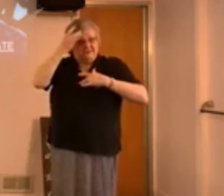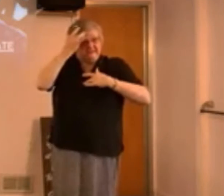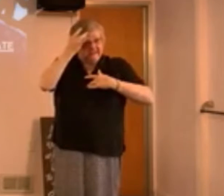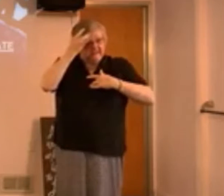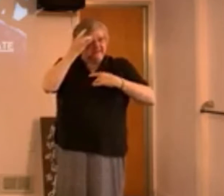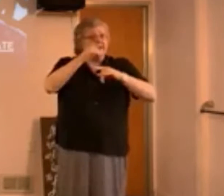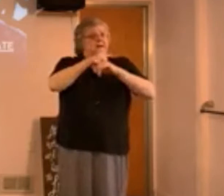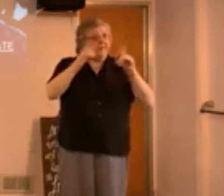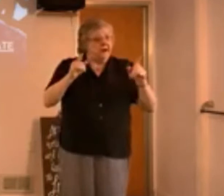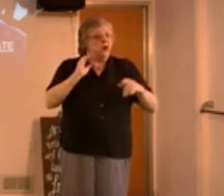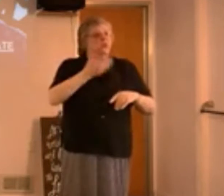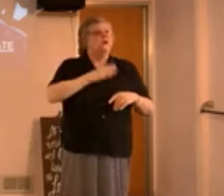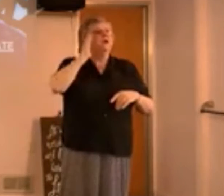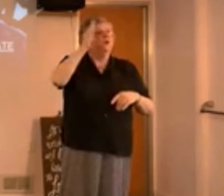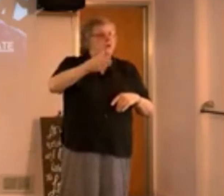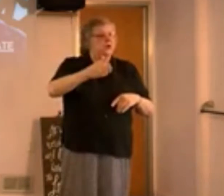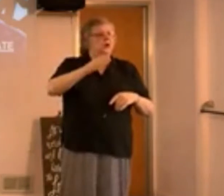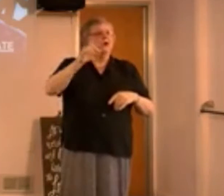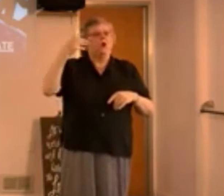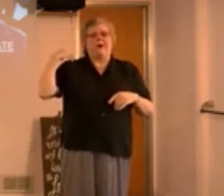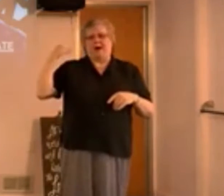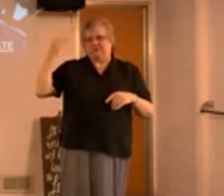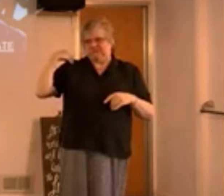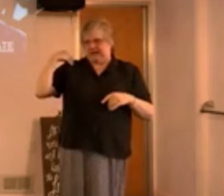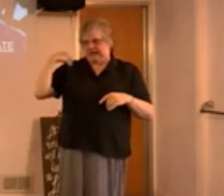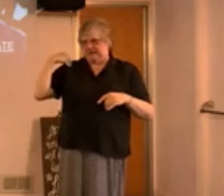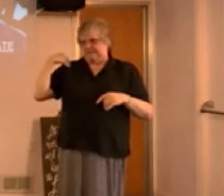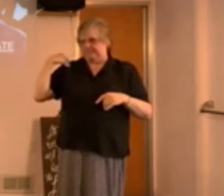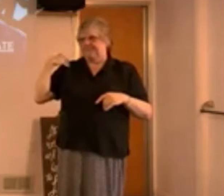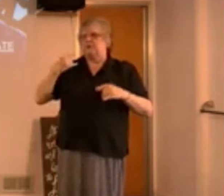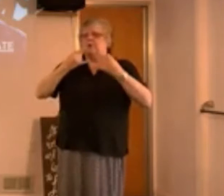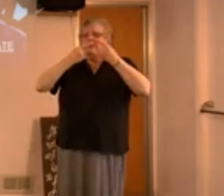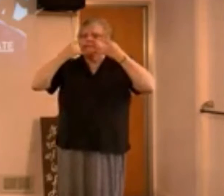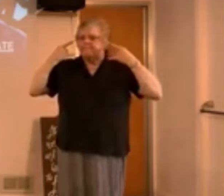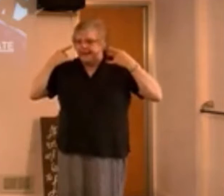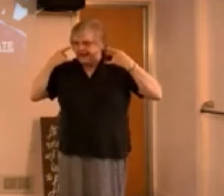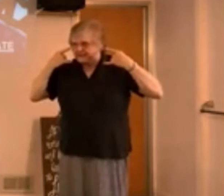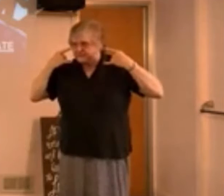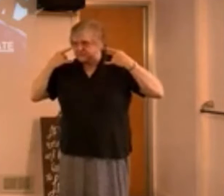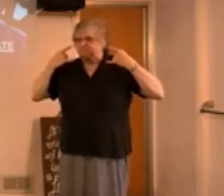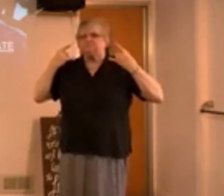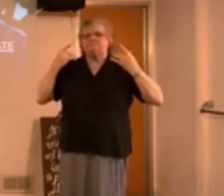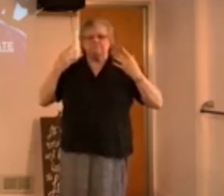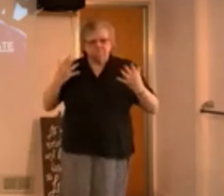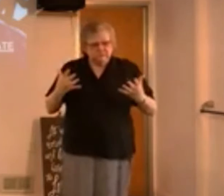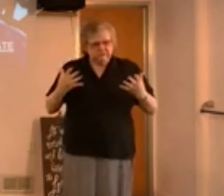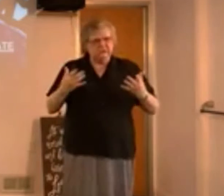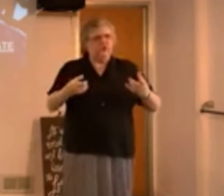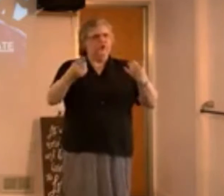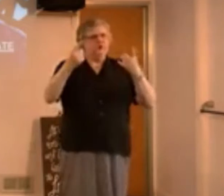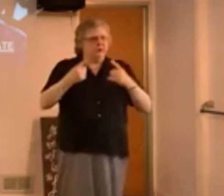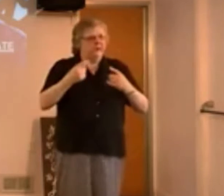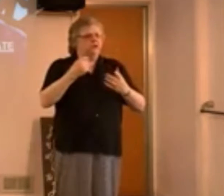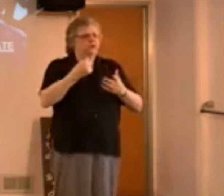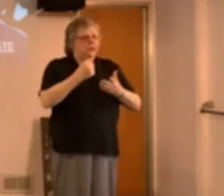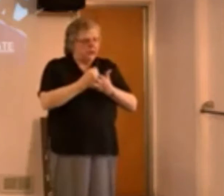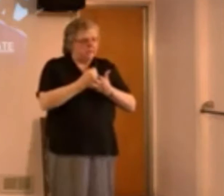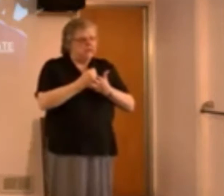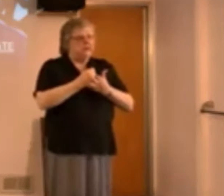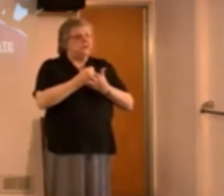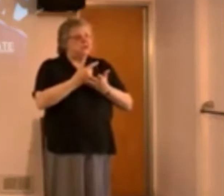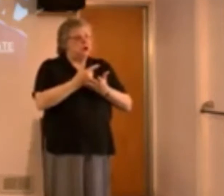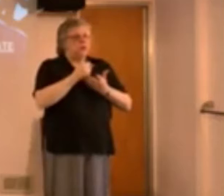ask that we all have our masks if we're gathering. If you step back and you want to breathe, step back, but any time you